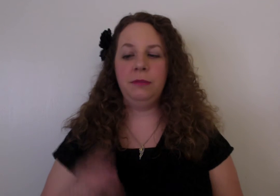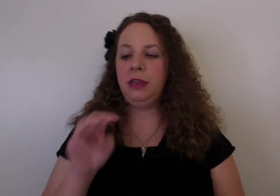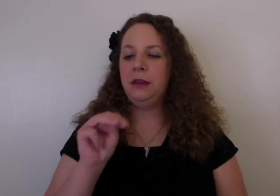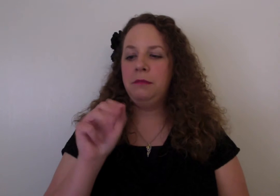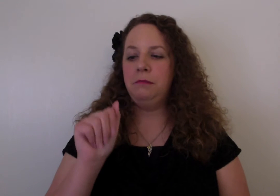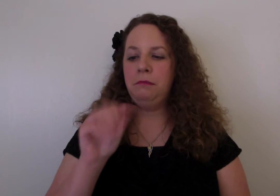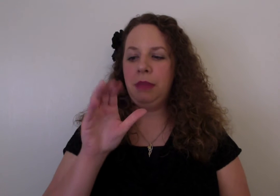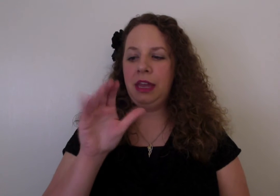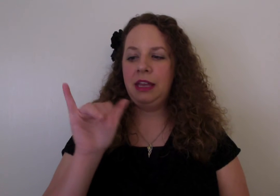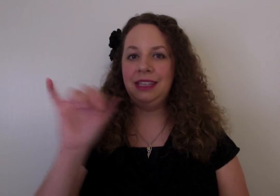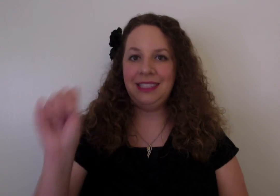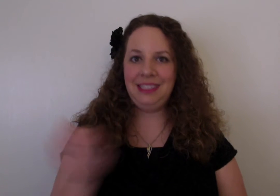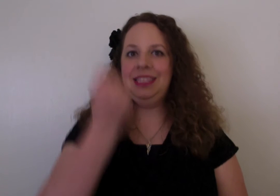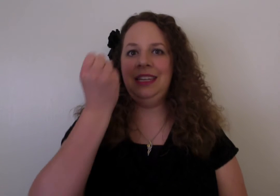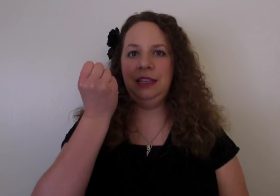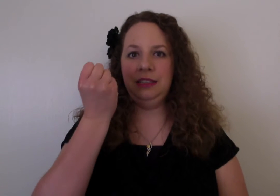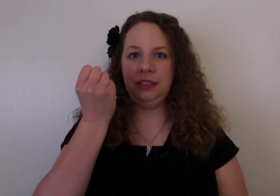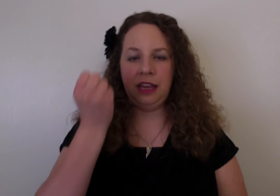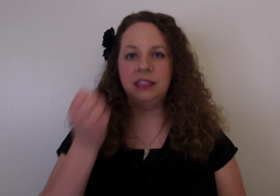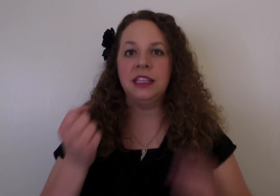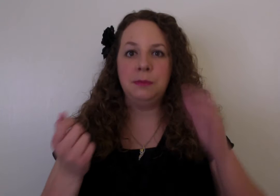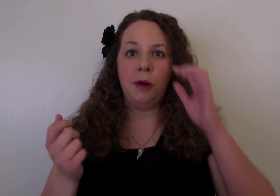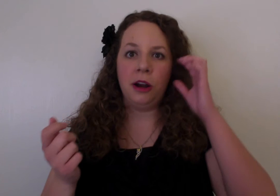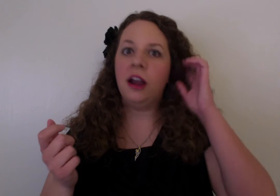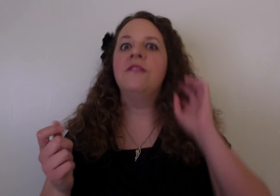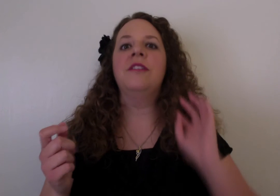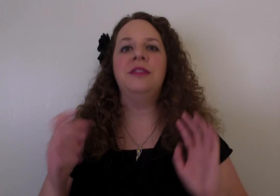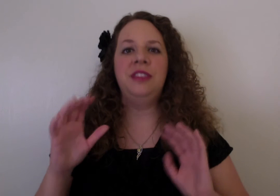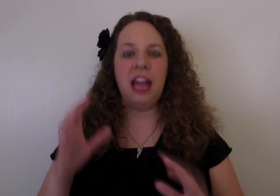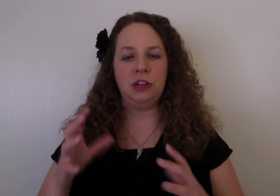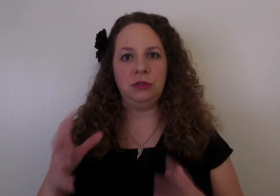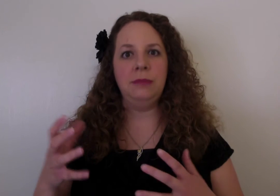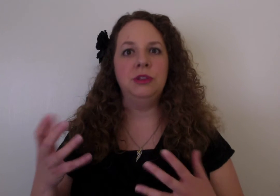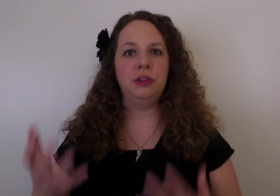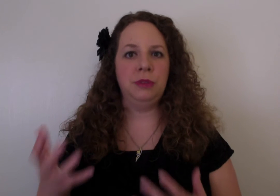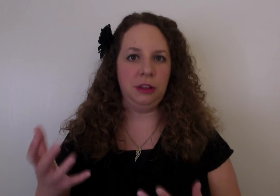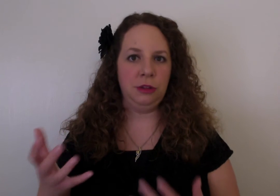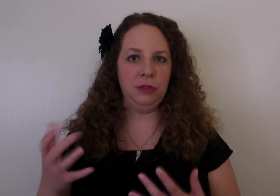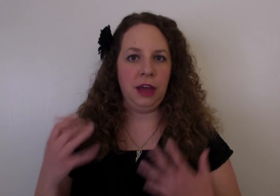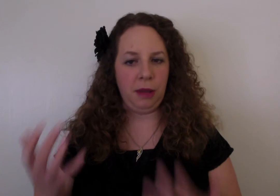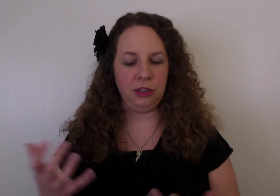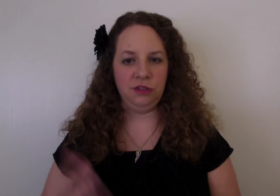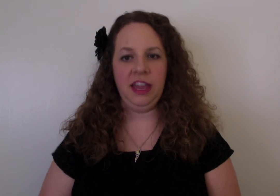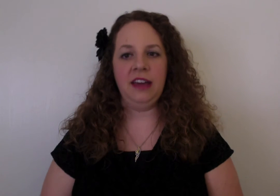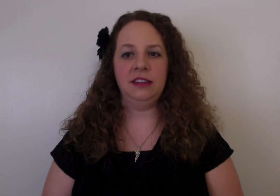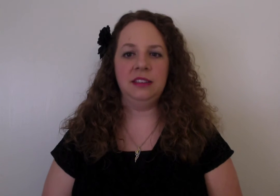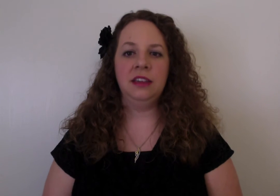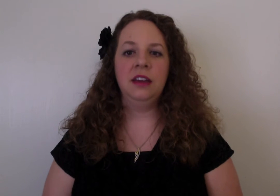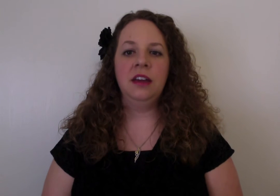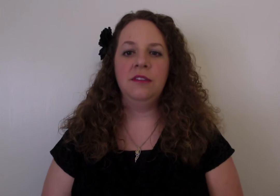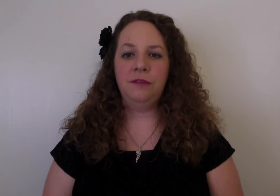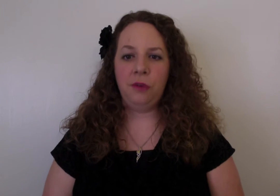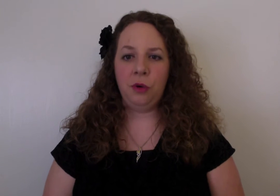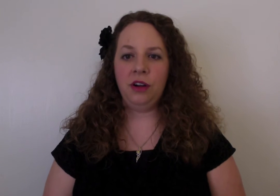be Macy's, as that's part of the actual name, so you would include that apostrophe S for